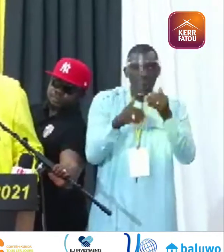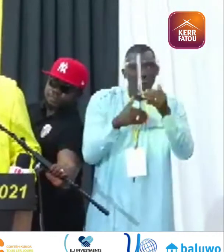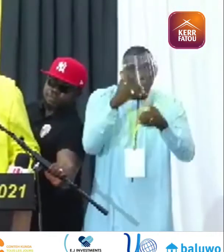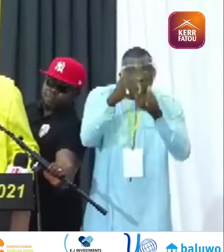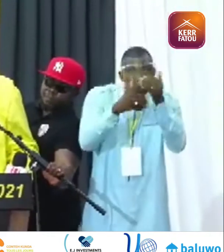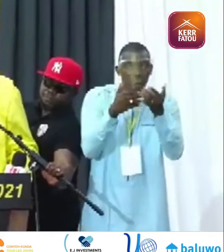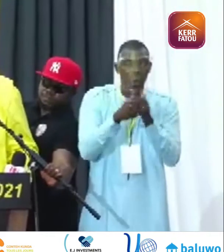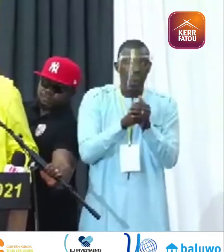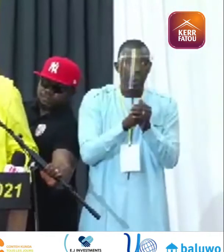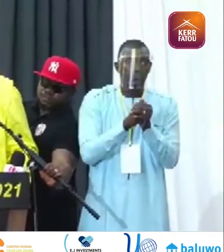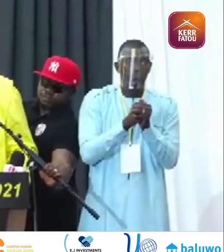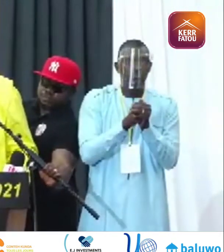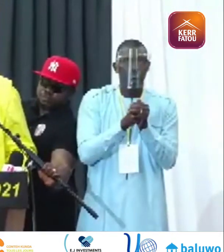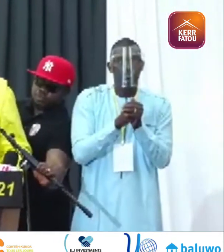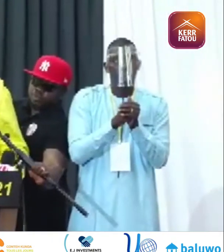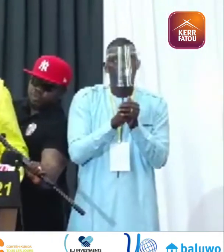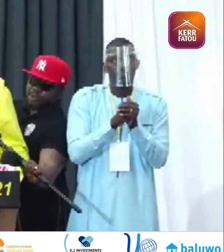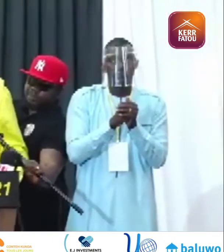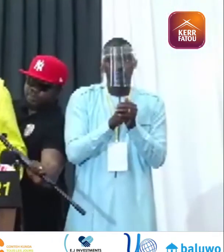andandorami